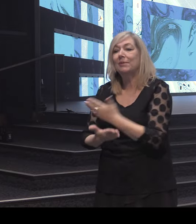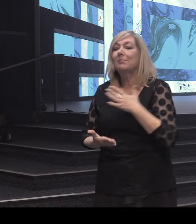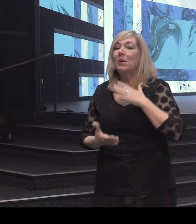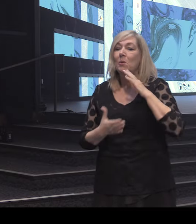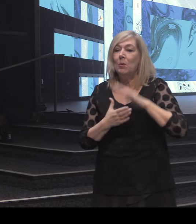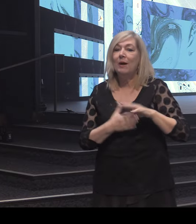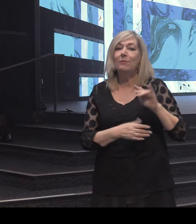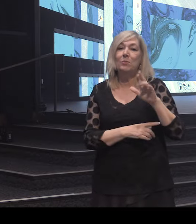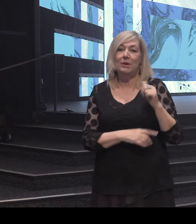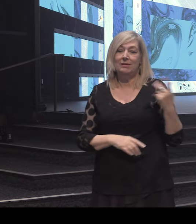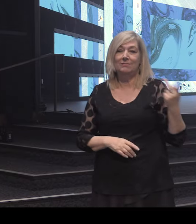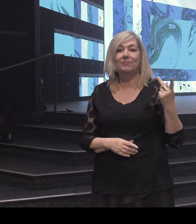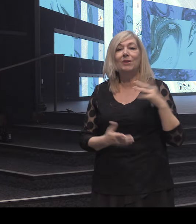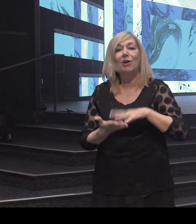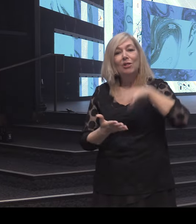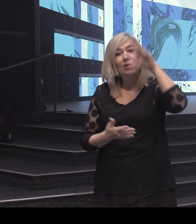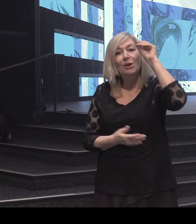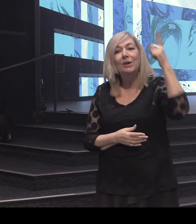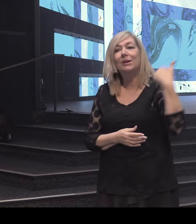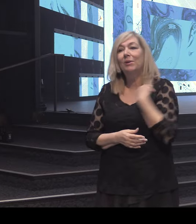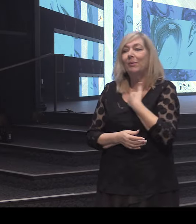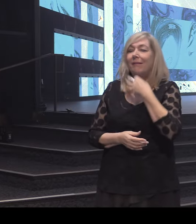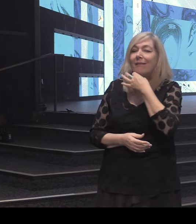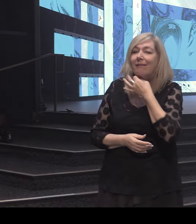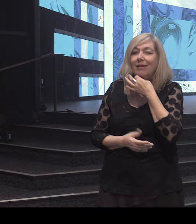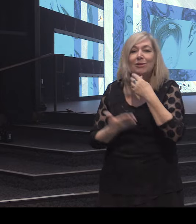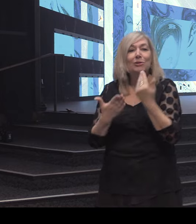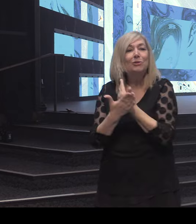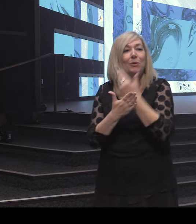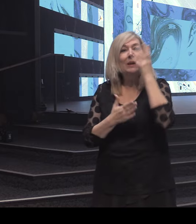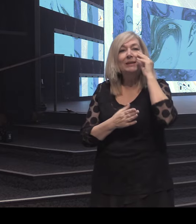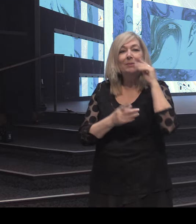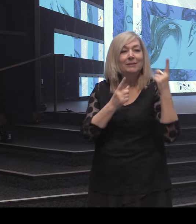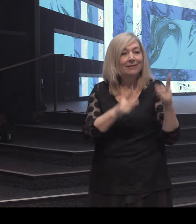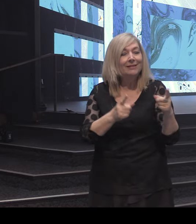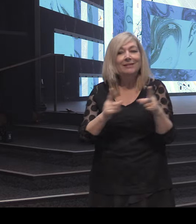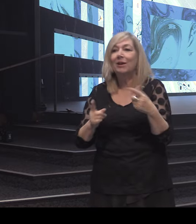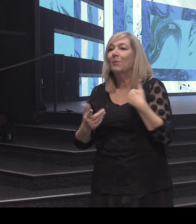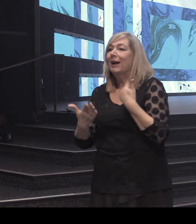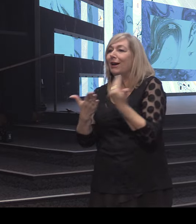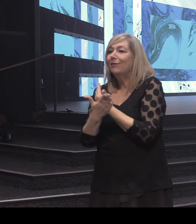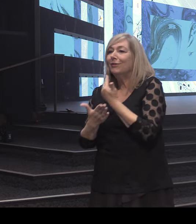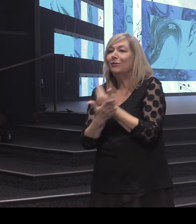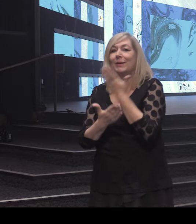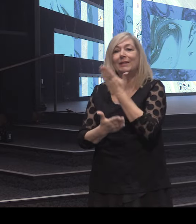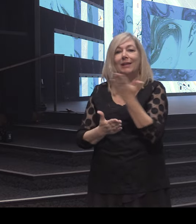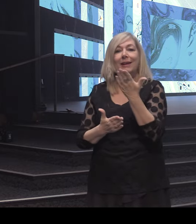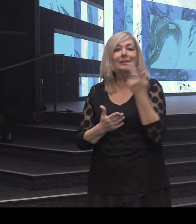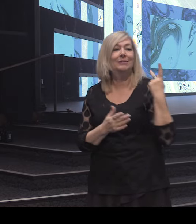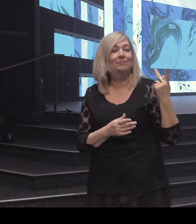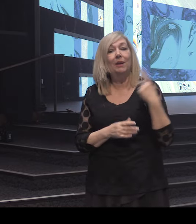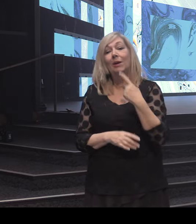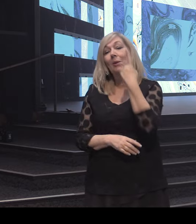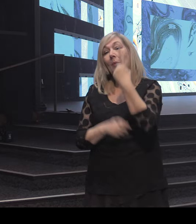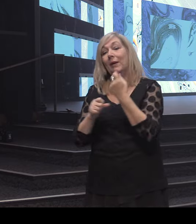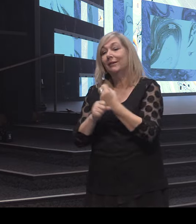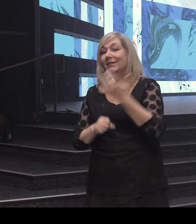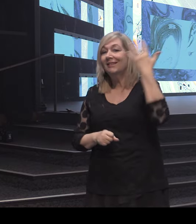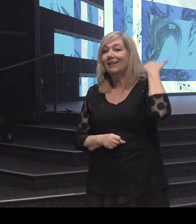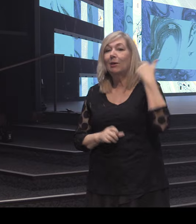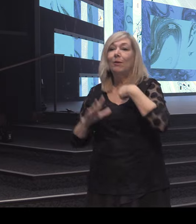on the route of exploring and curiosity and you know, just doing new stuff together. So one year we took